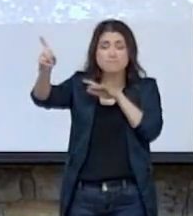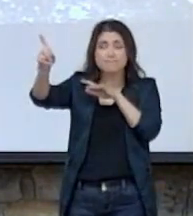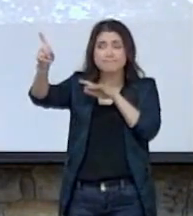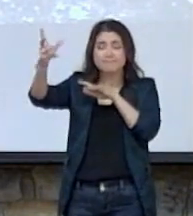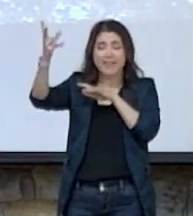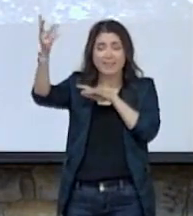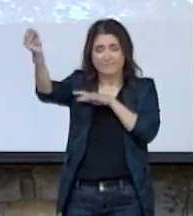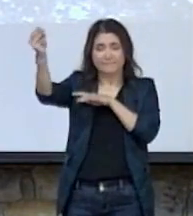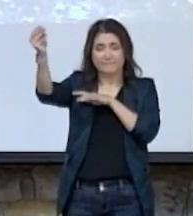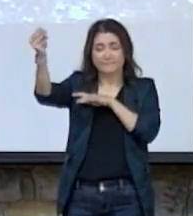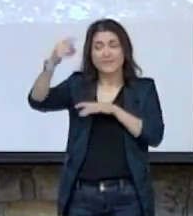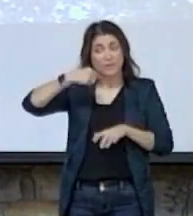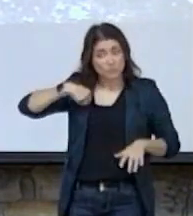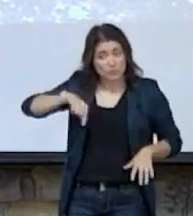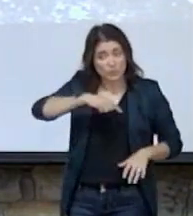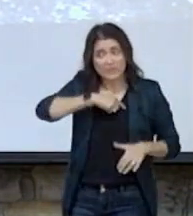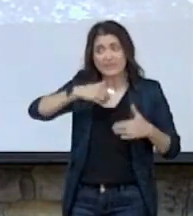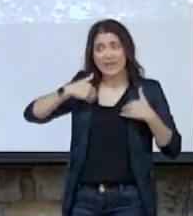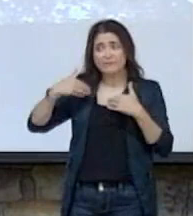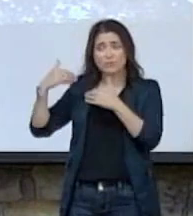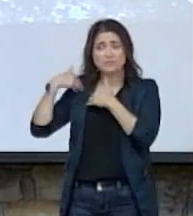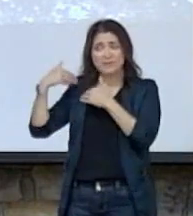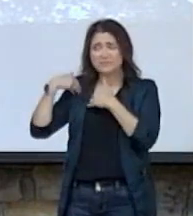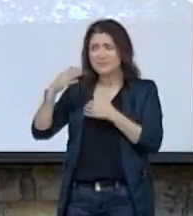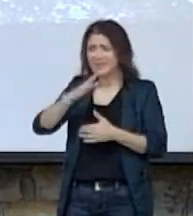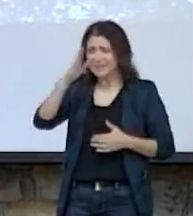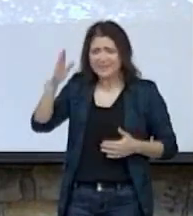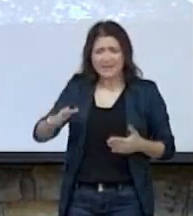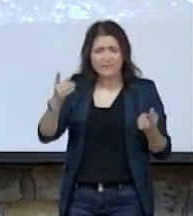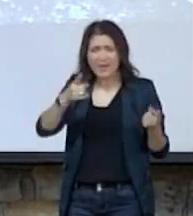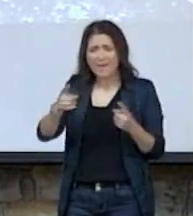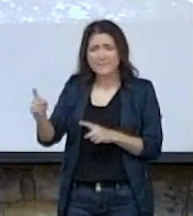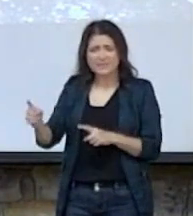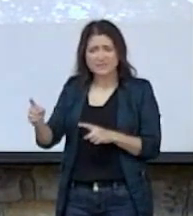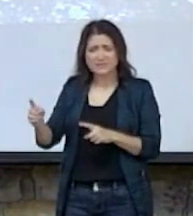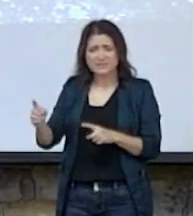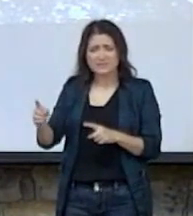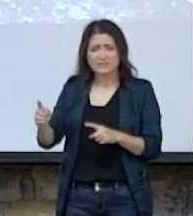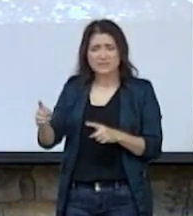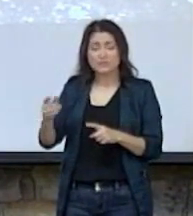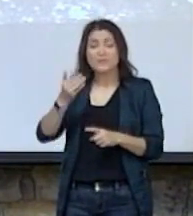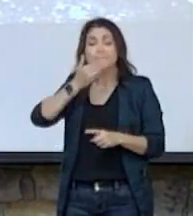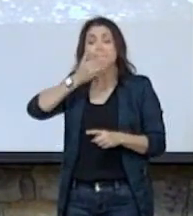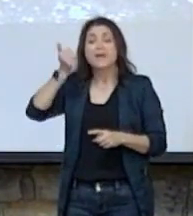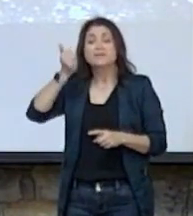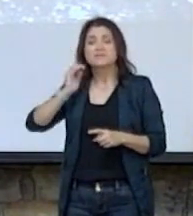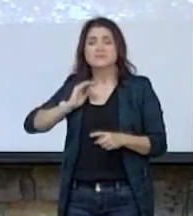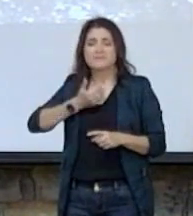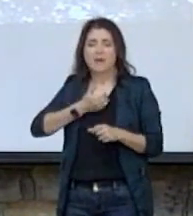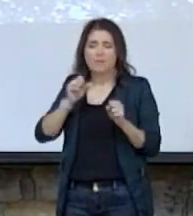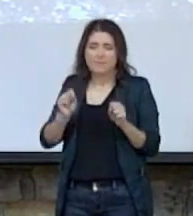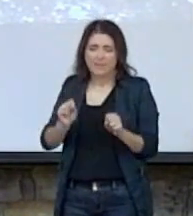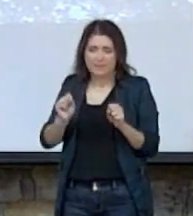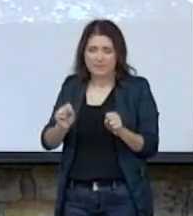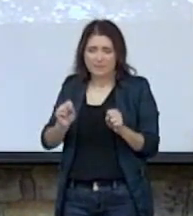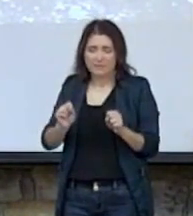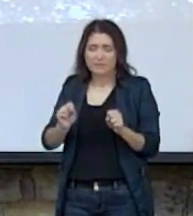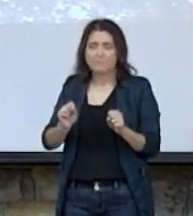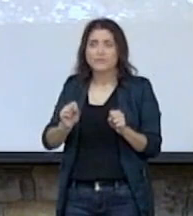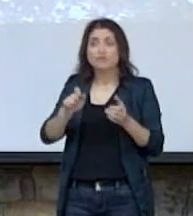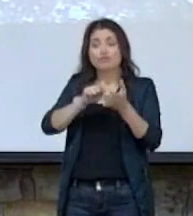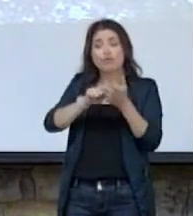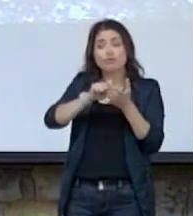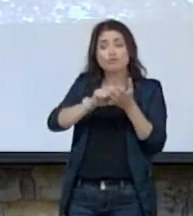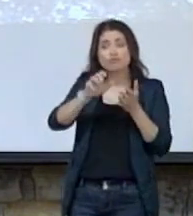have a responsibility to make sure that that never happens to the very best of our ability. So the Hebrews writer